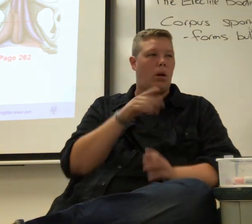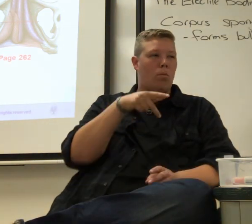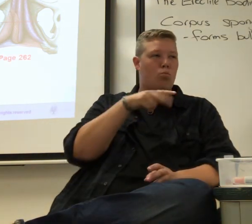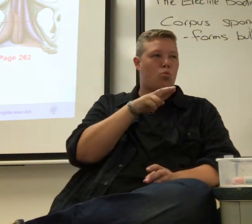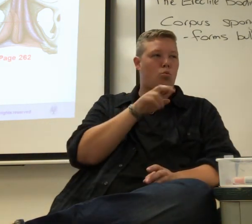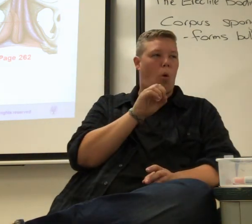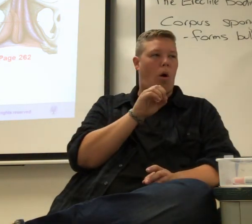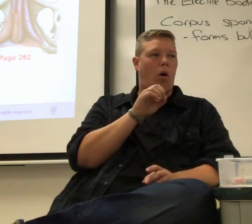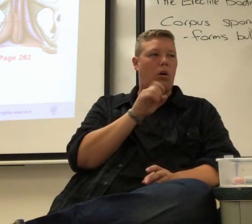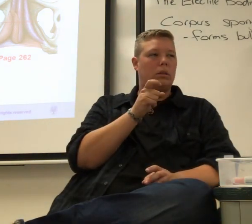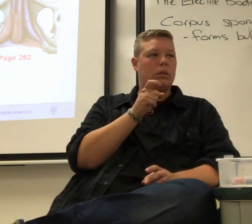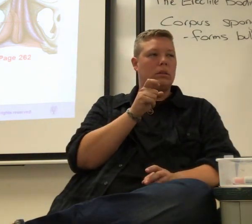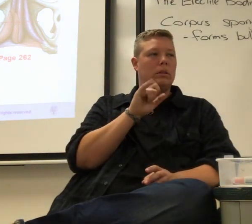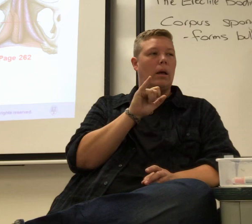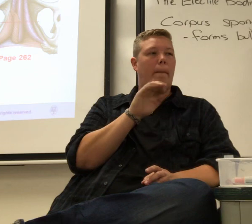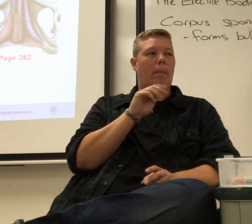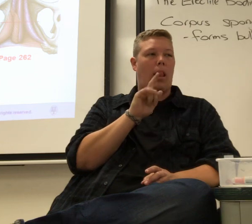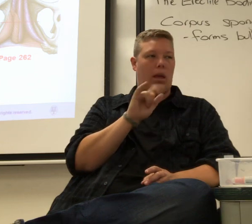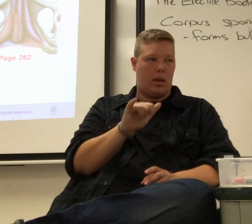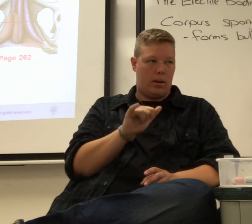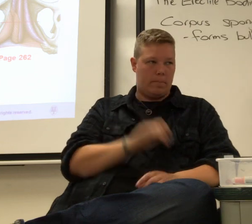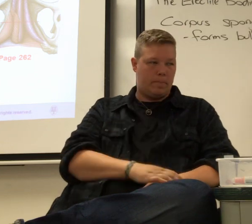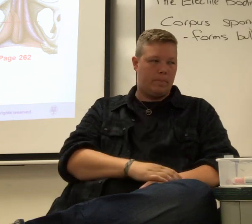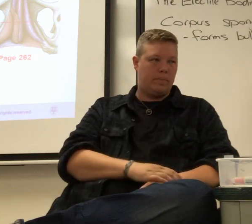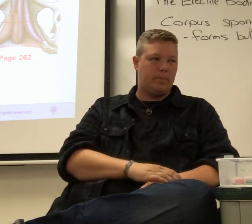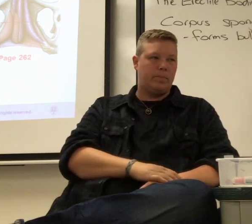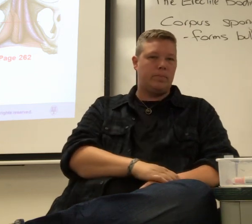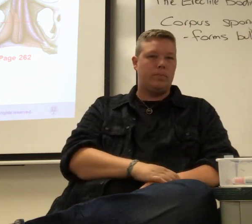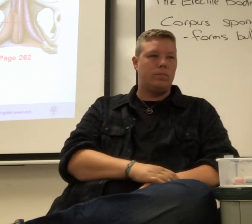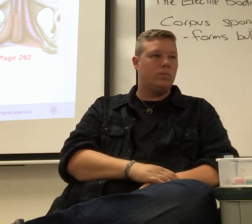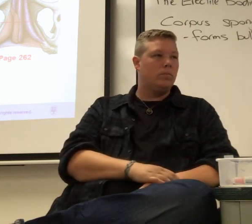I'll say forms bulb of penis, which should be complete.